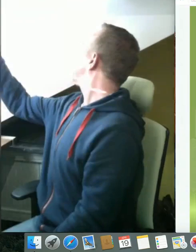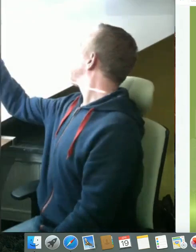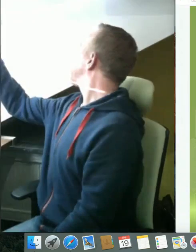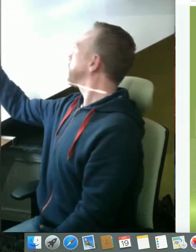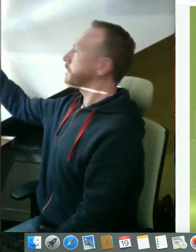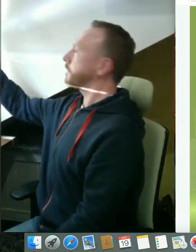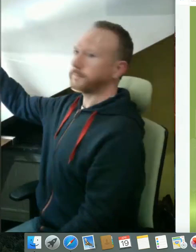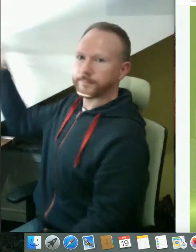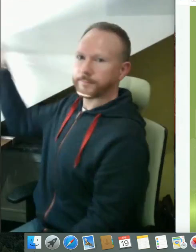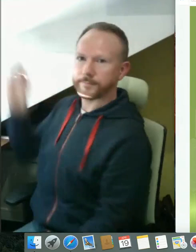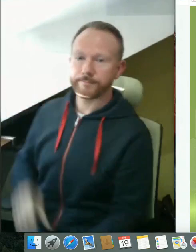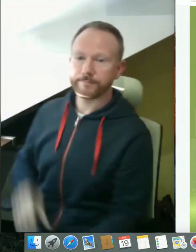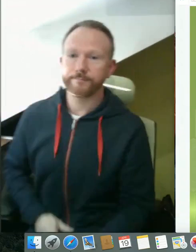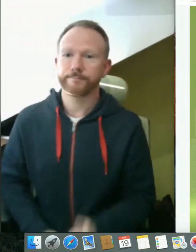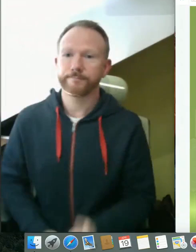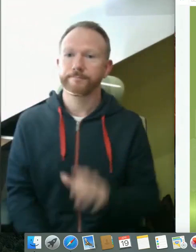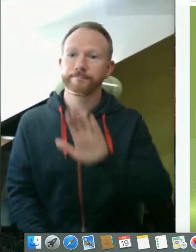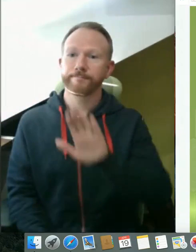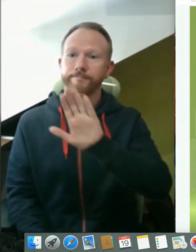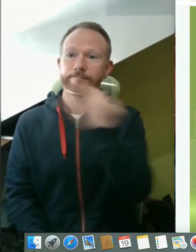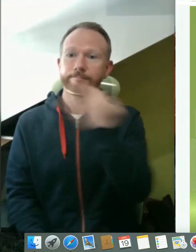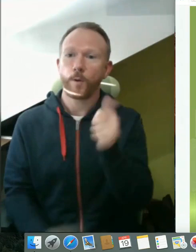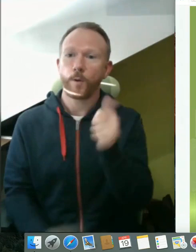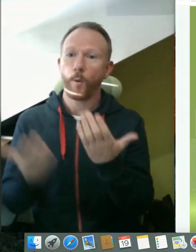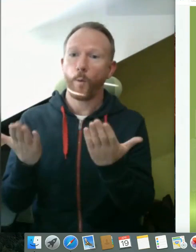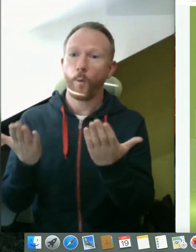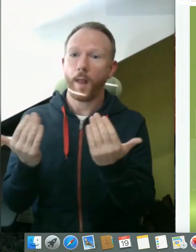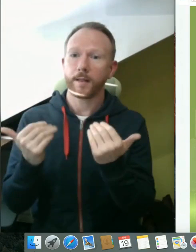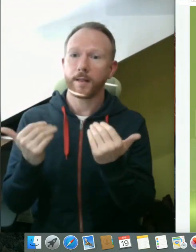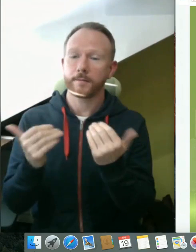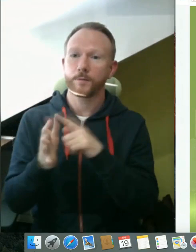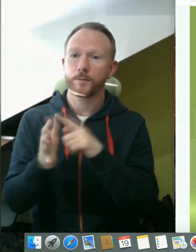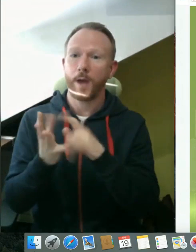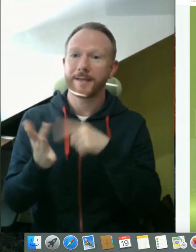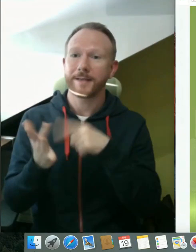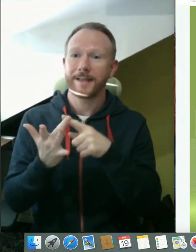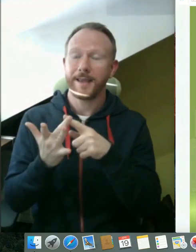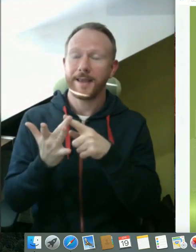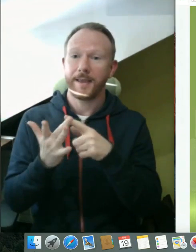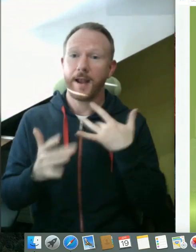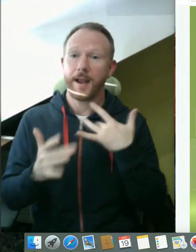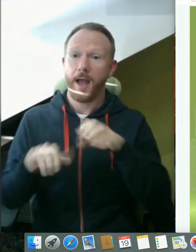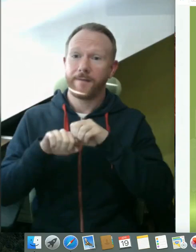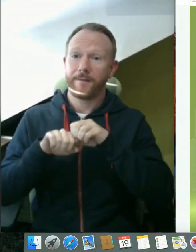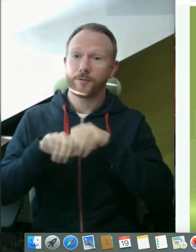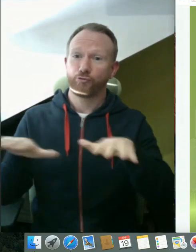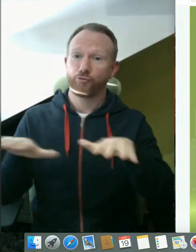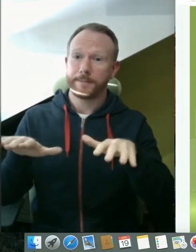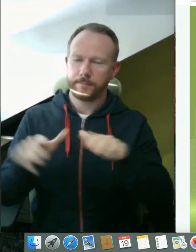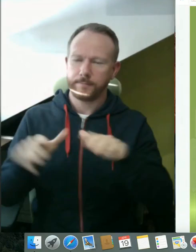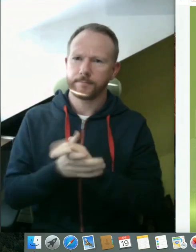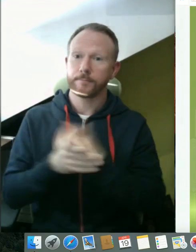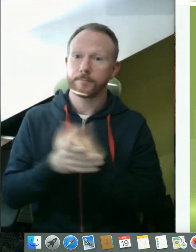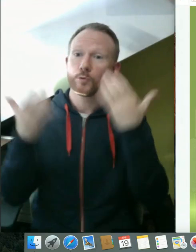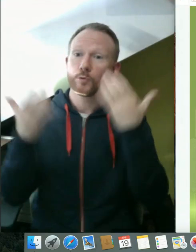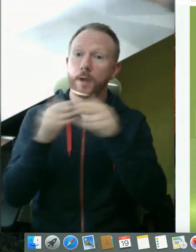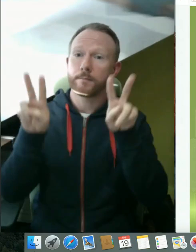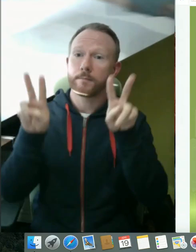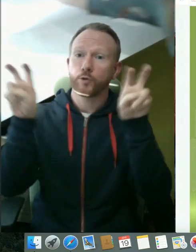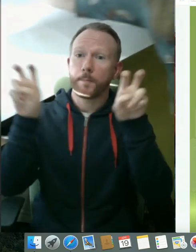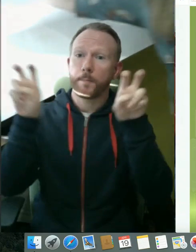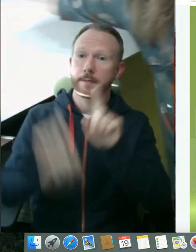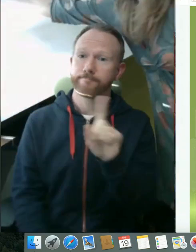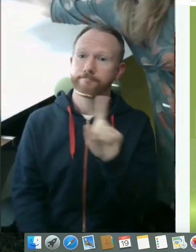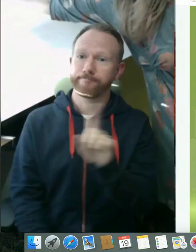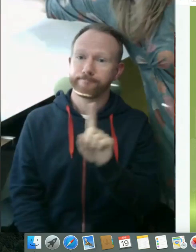Hello and welcome to the ASLI live stream. Tonight's topic is the